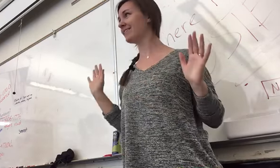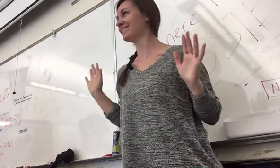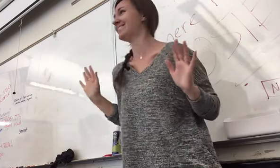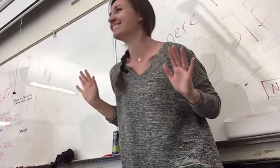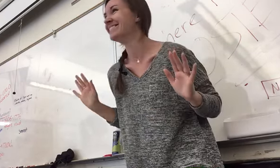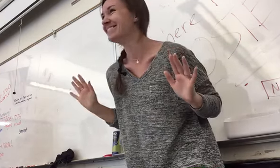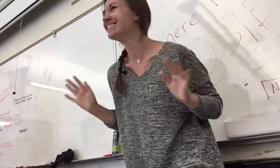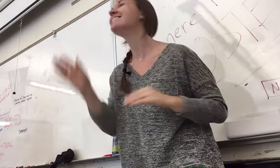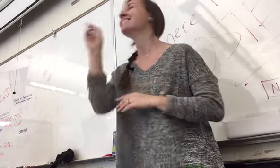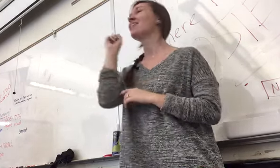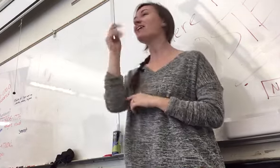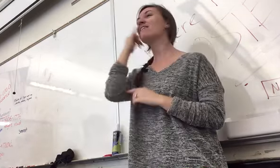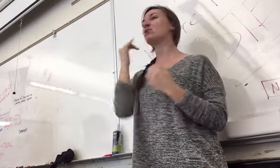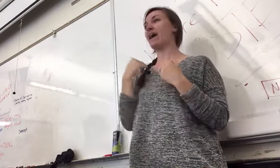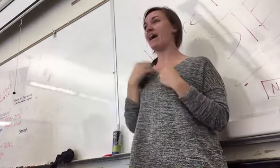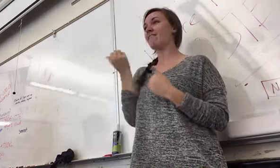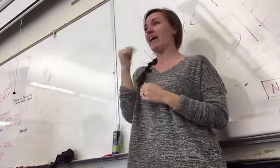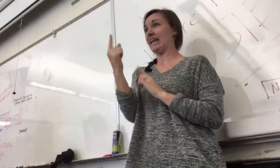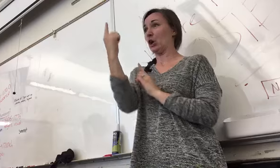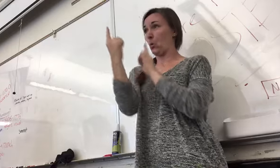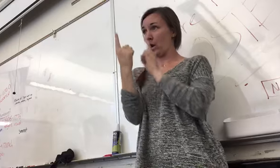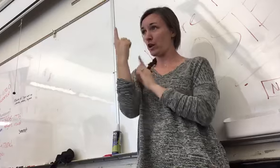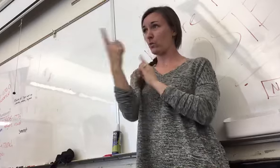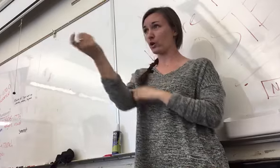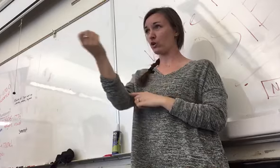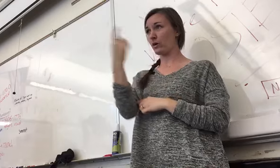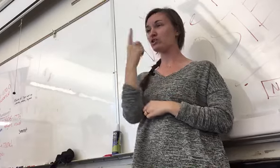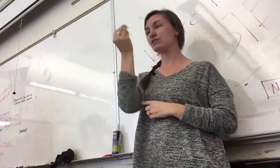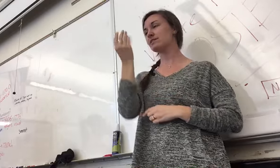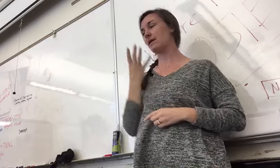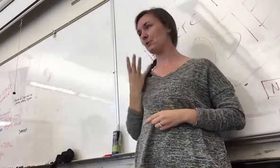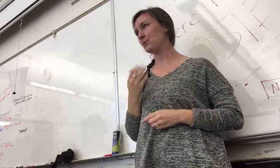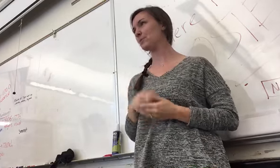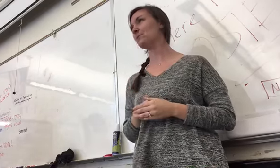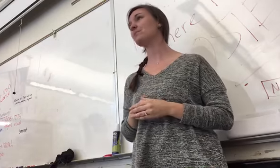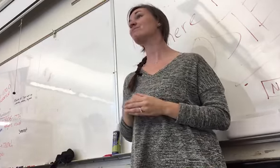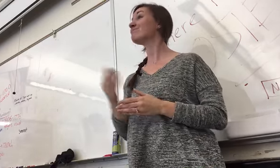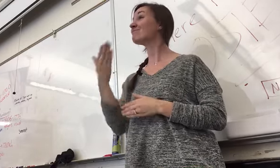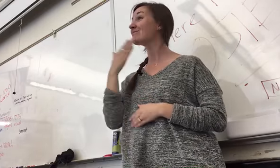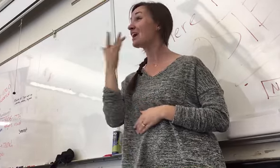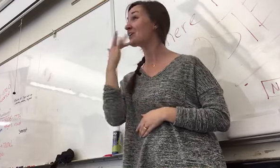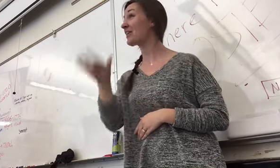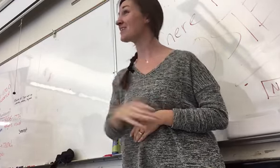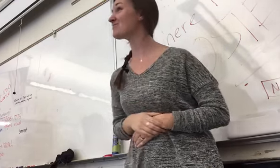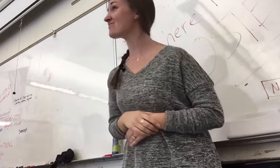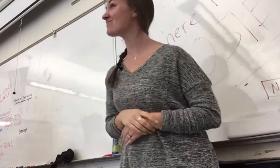Okay. Well, if you have any individual questions, come chat with me individually. And good luck.